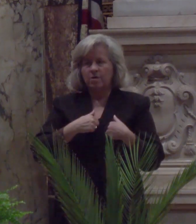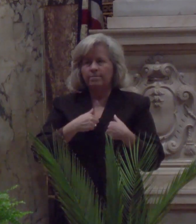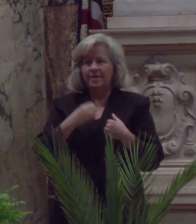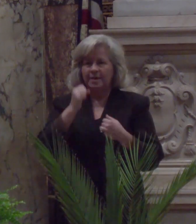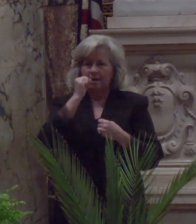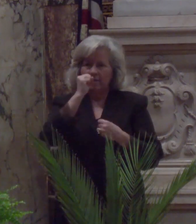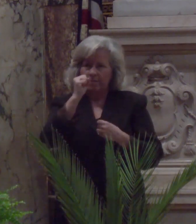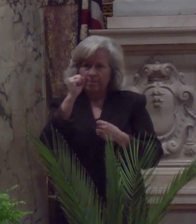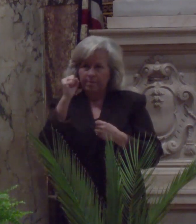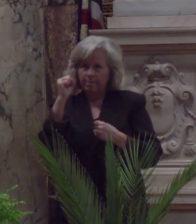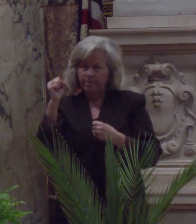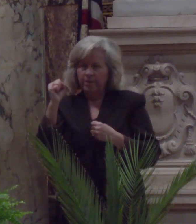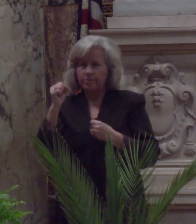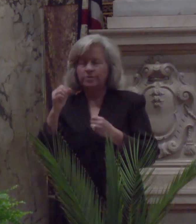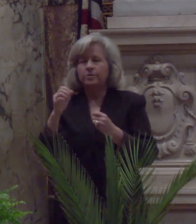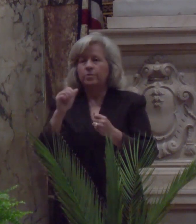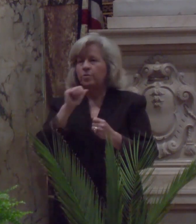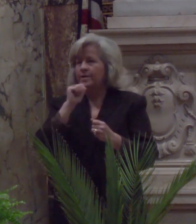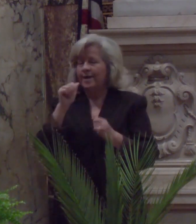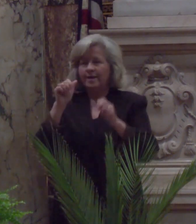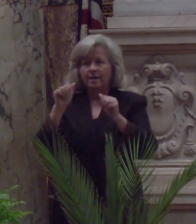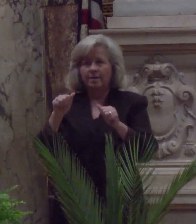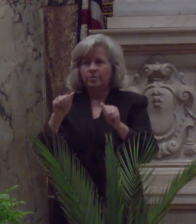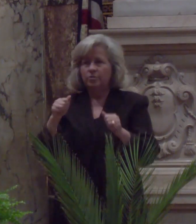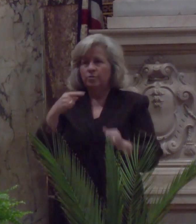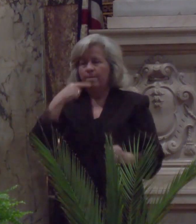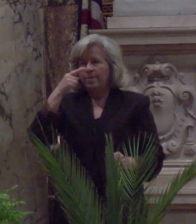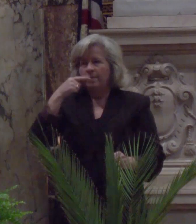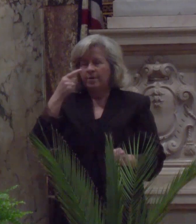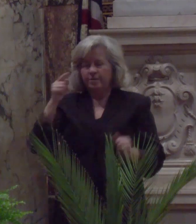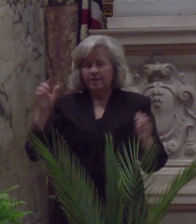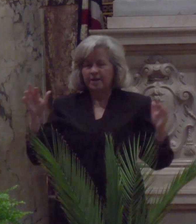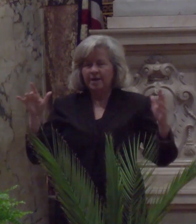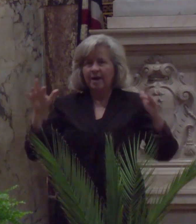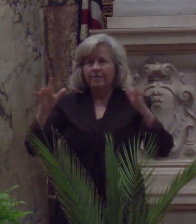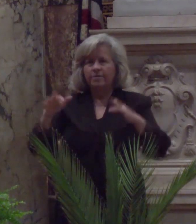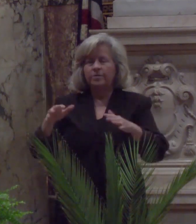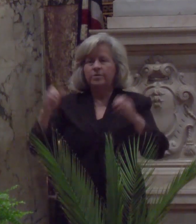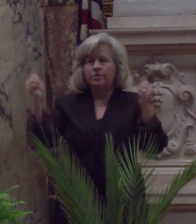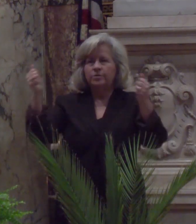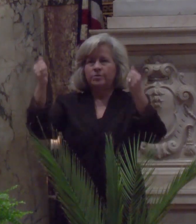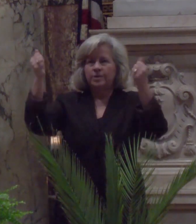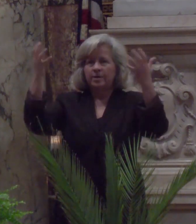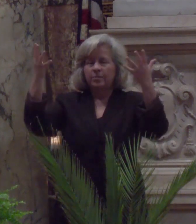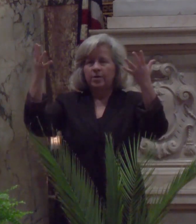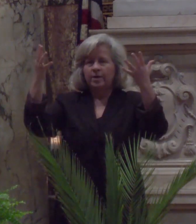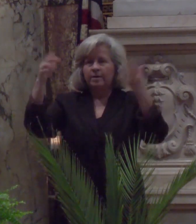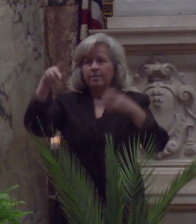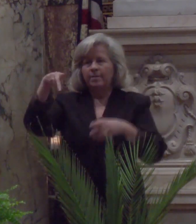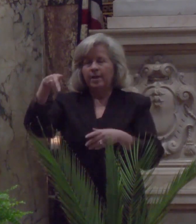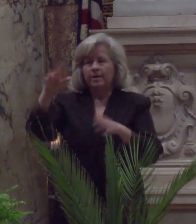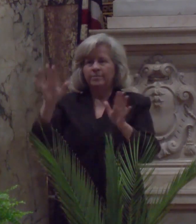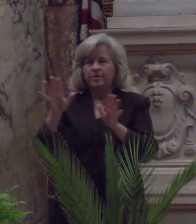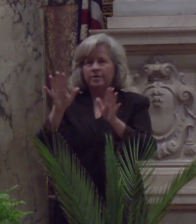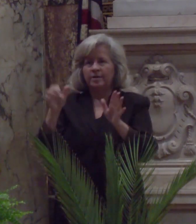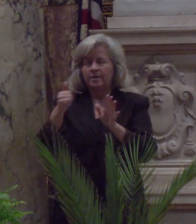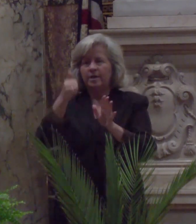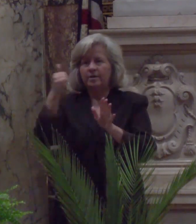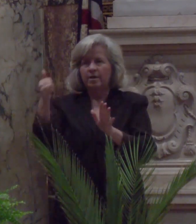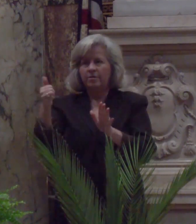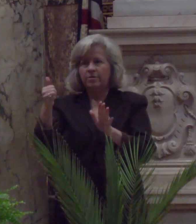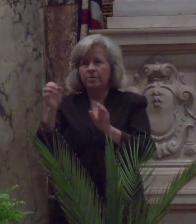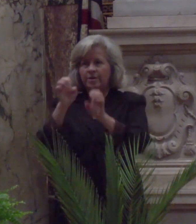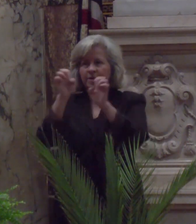now as we are unable to publicly gather to celebrate Palm Sunday and the other liturgical